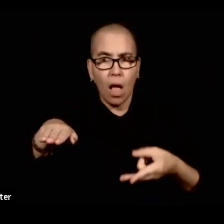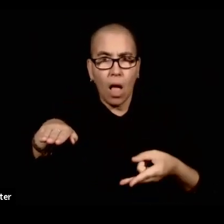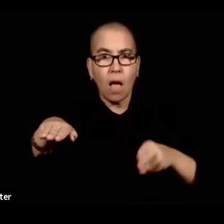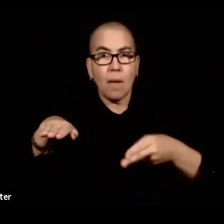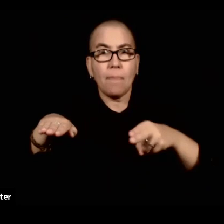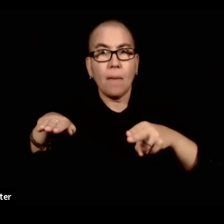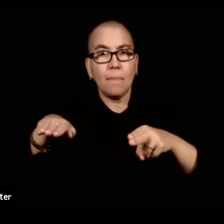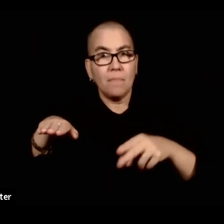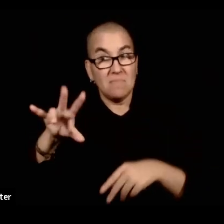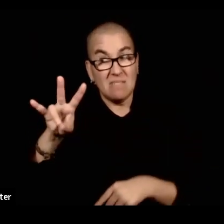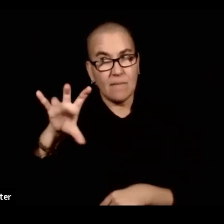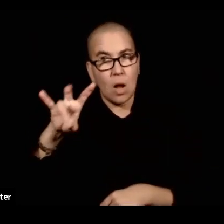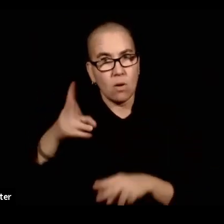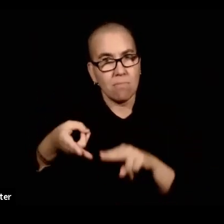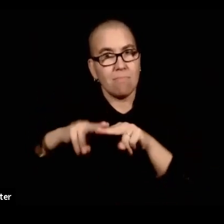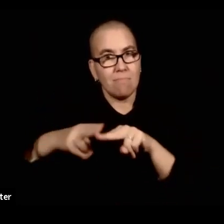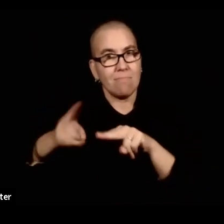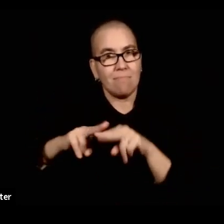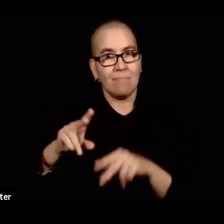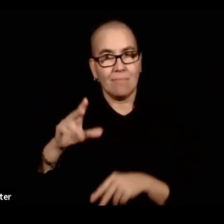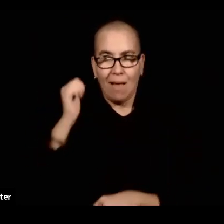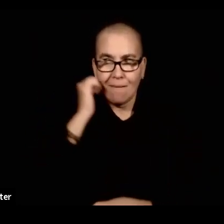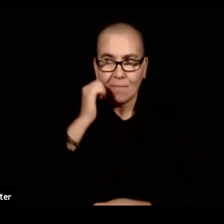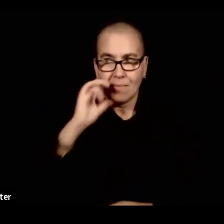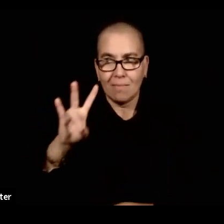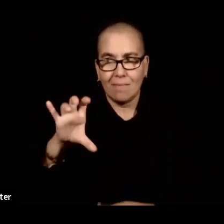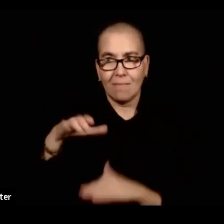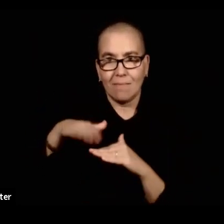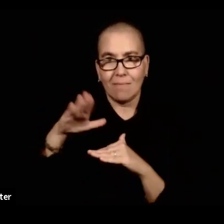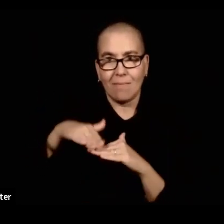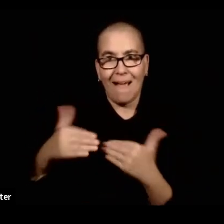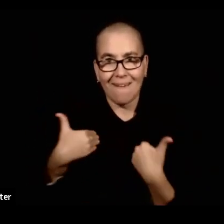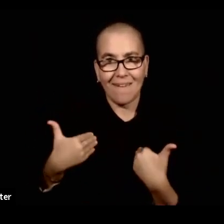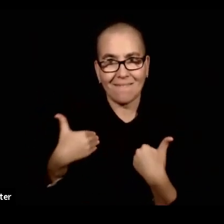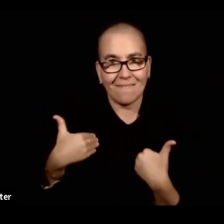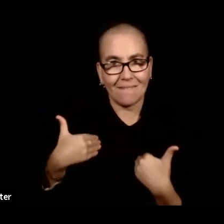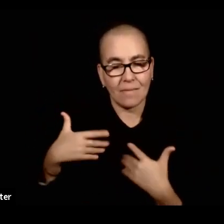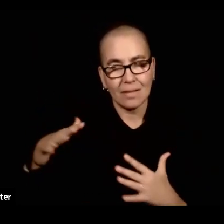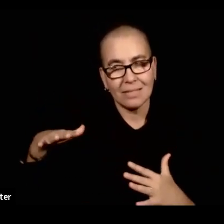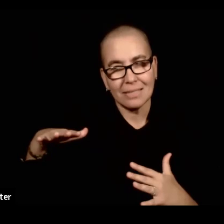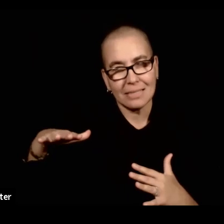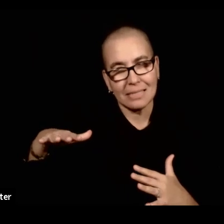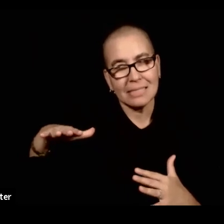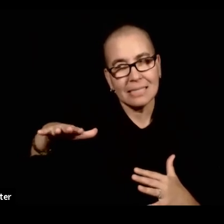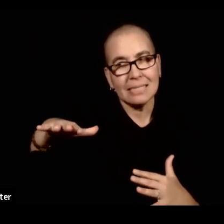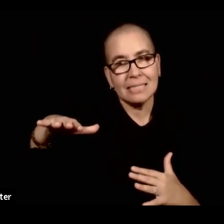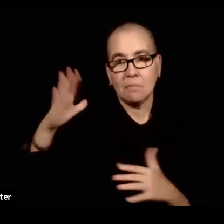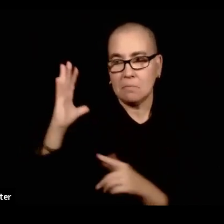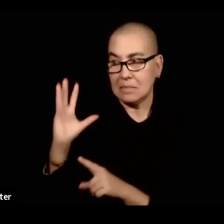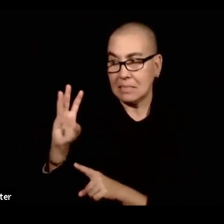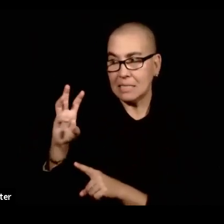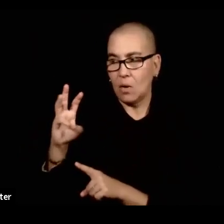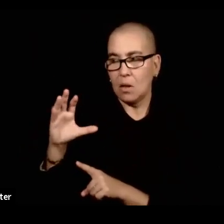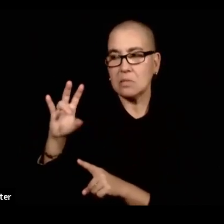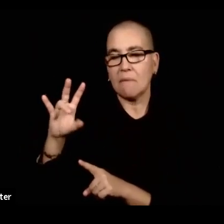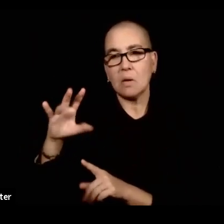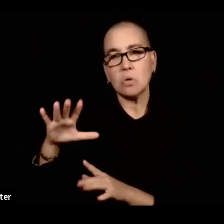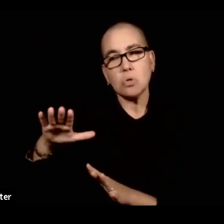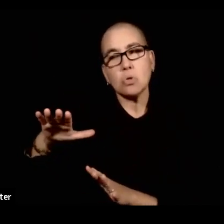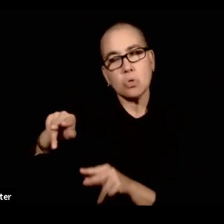not continuing to grow beyond that. So it gives us a sense that we have a little bit of time to watch our trends here. But